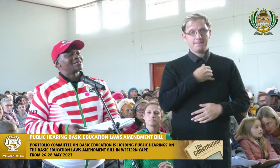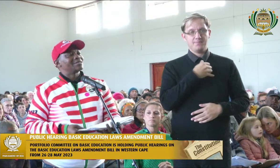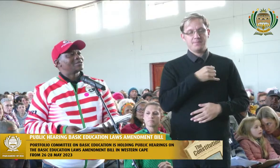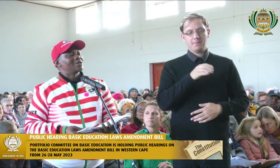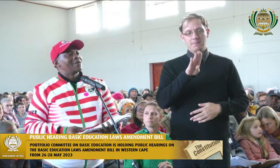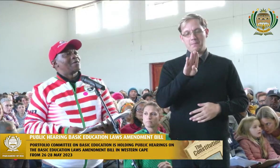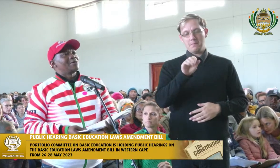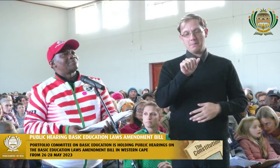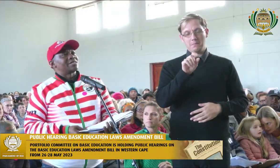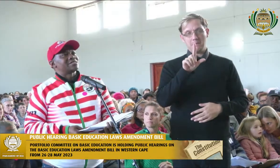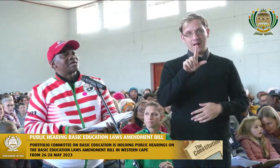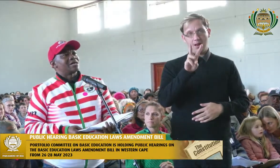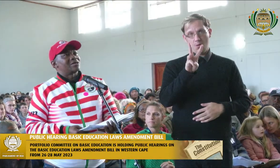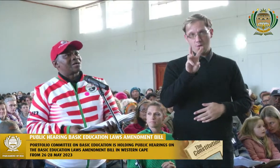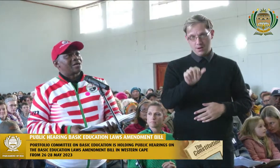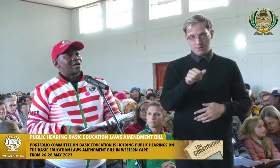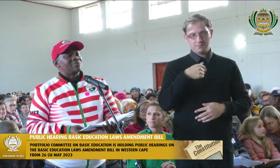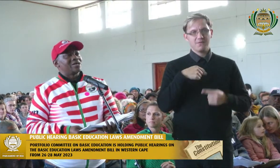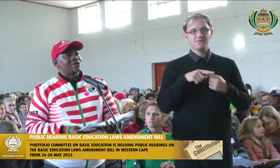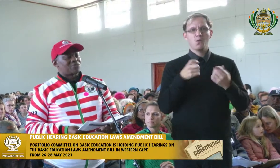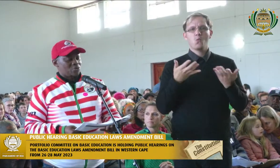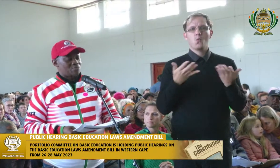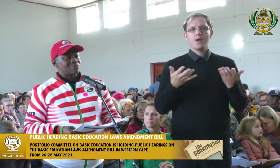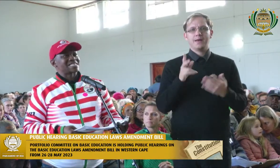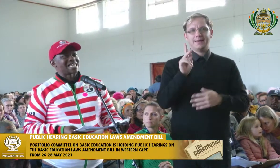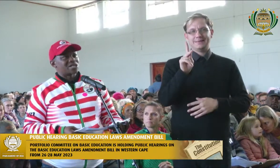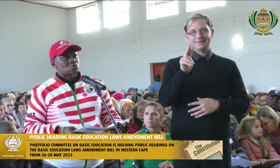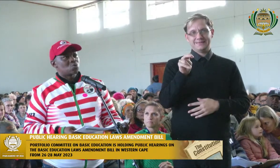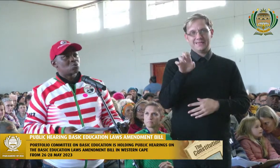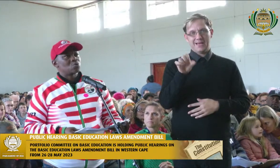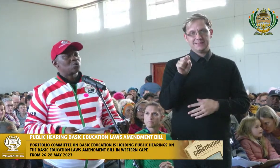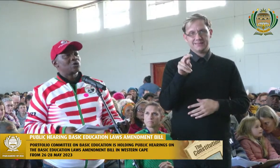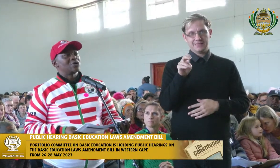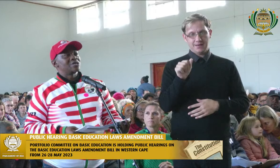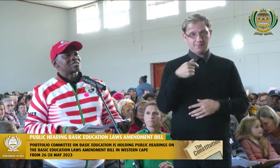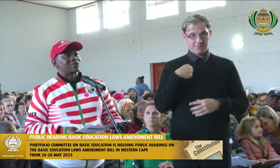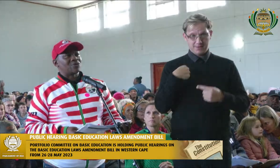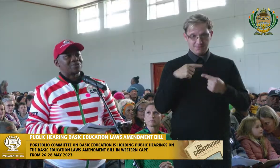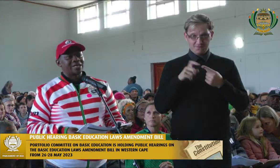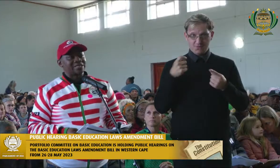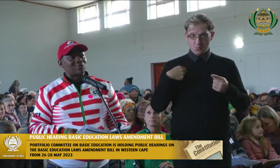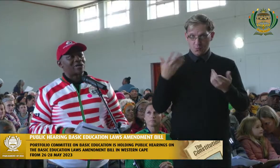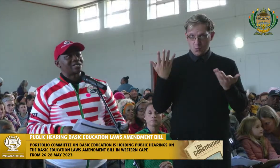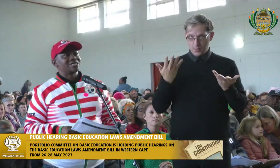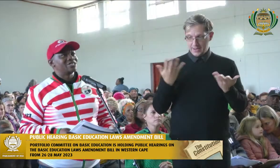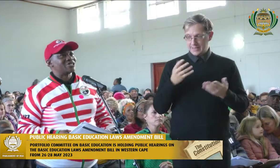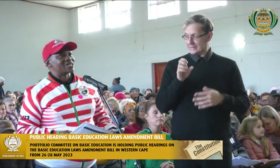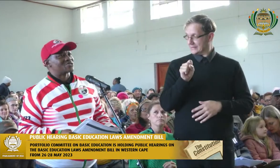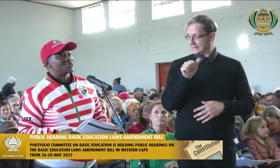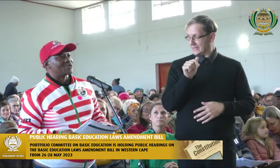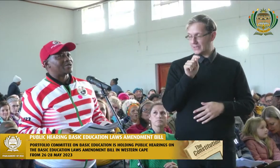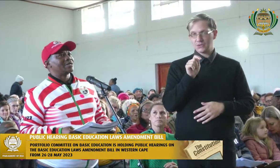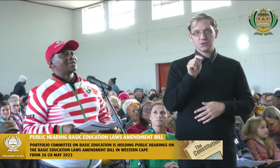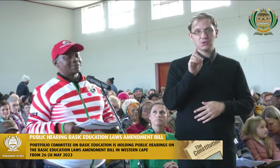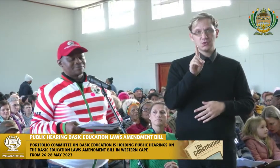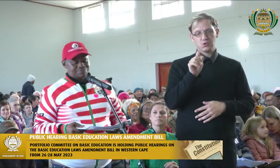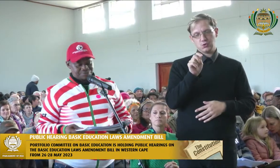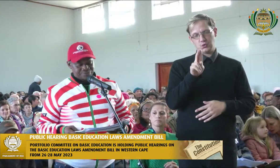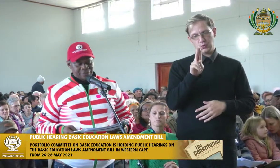Naizna, but I'm here from SADU, South African Democratic Teachers